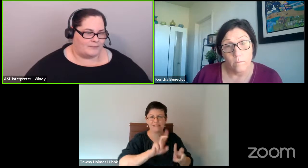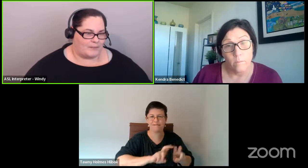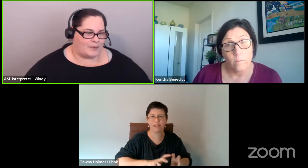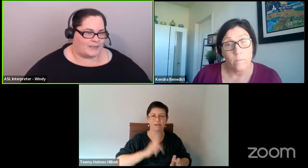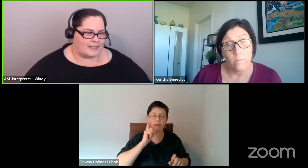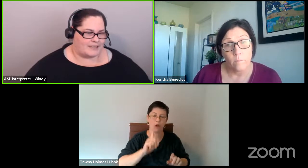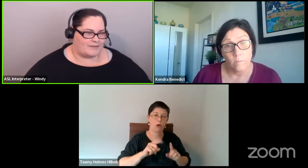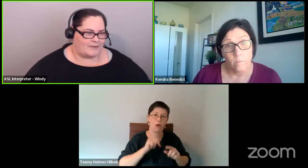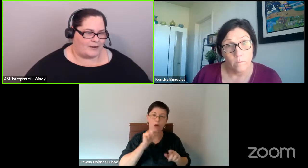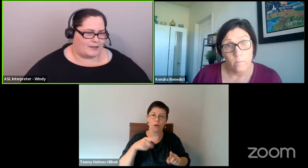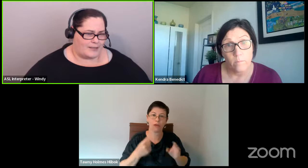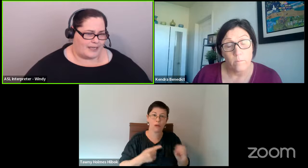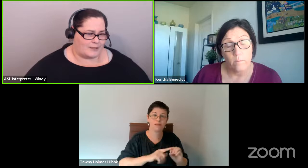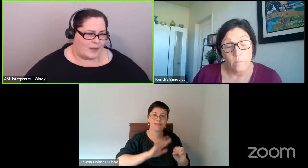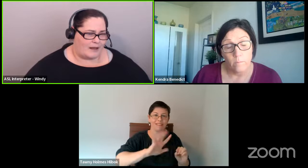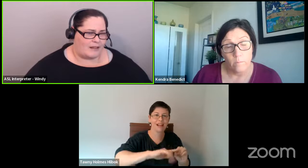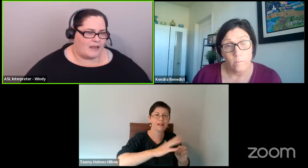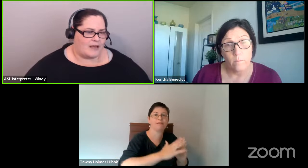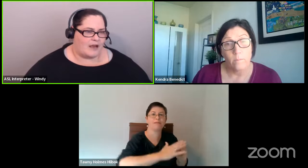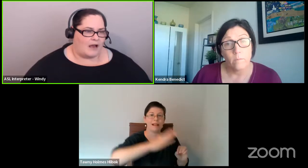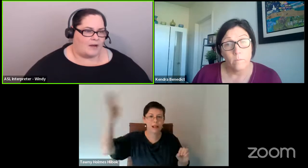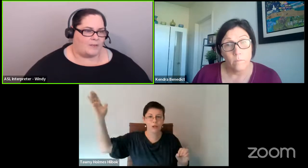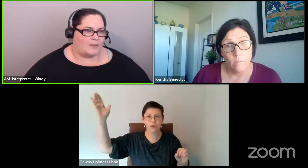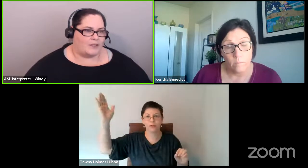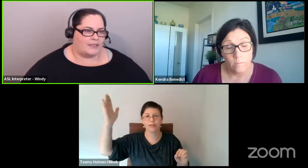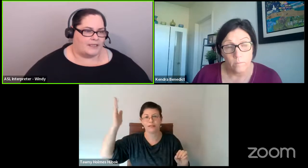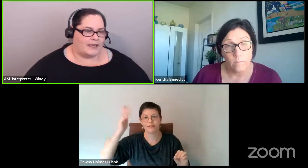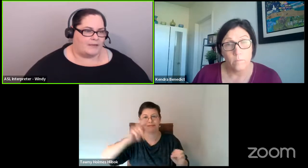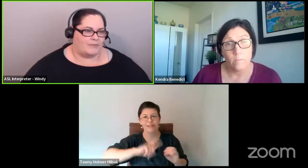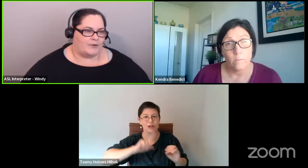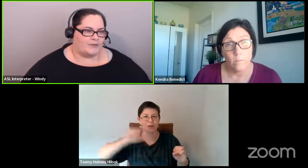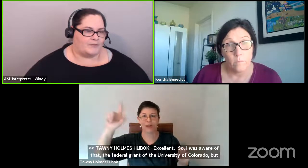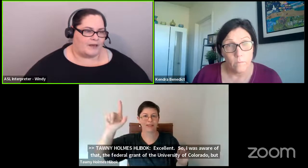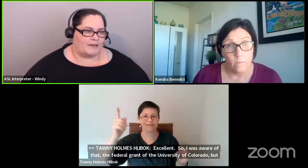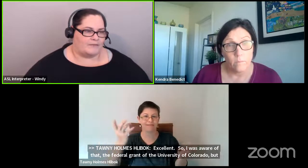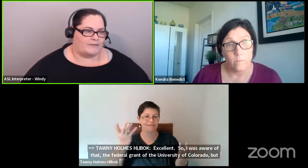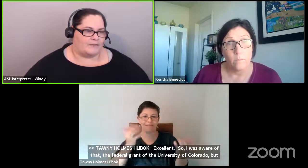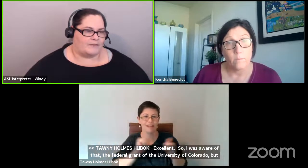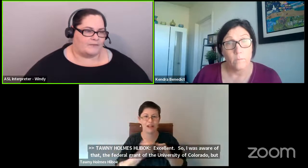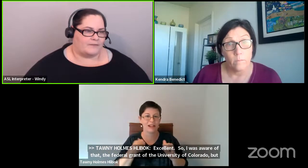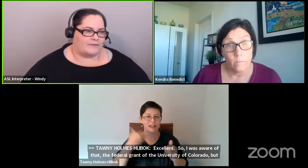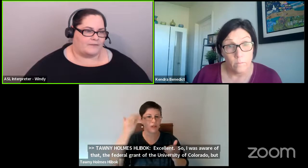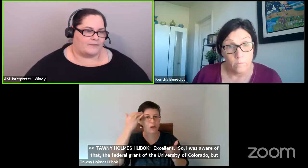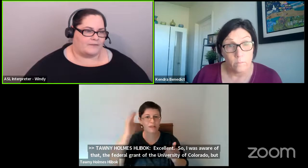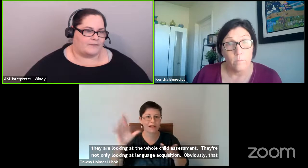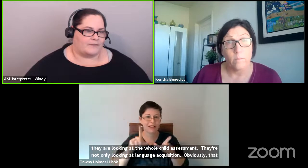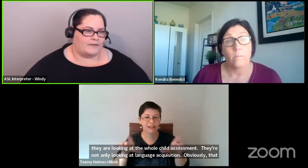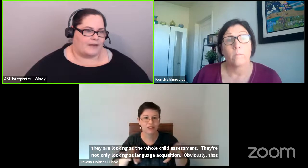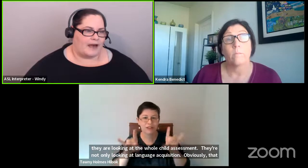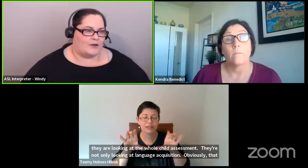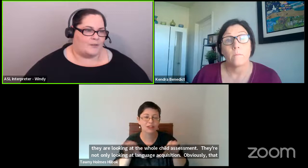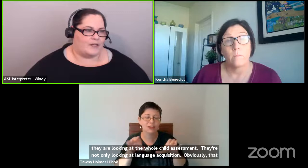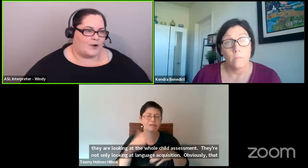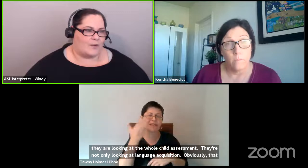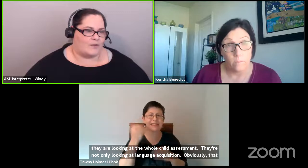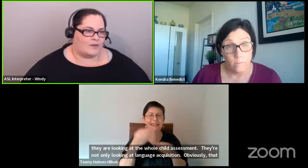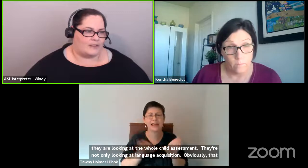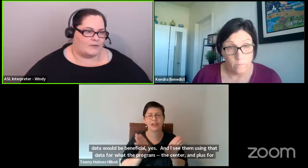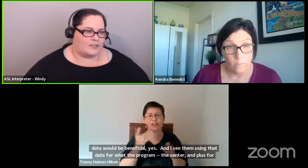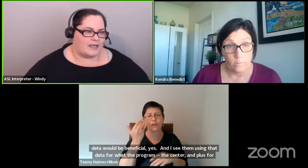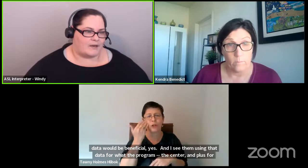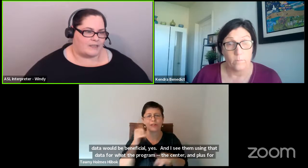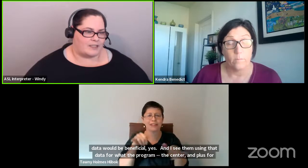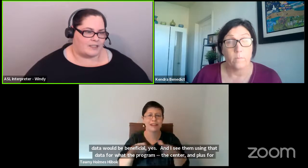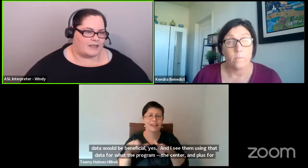for purposes of our committee as well. But we're looking at birth to 5. How do we know